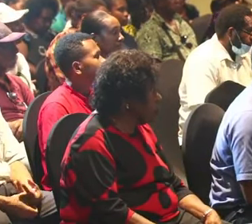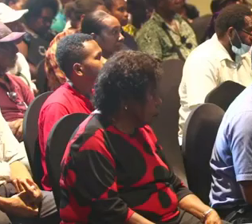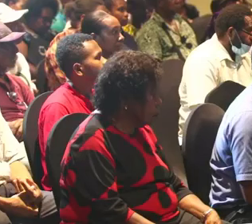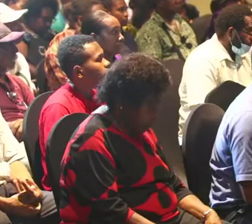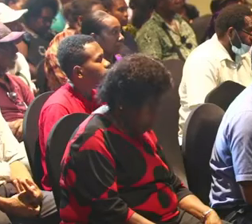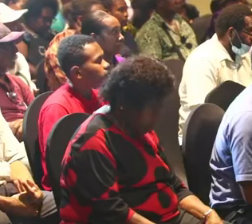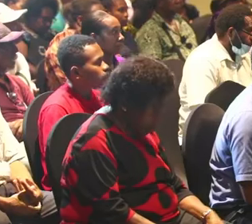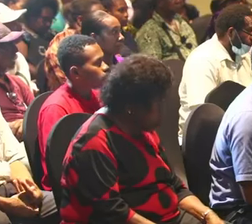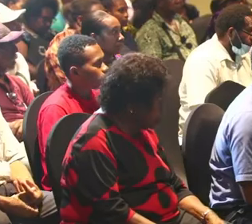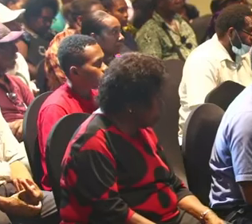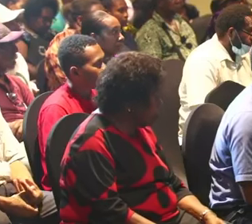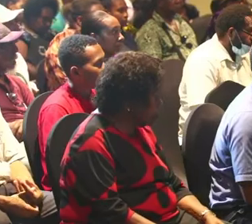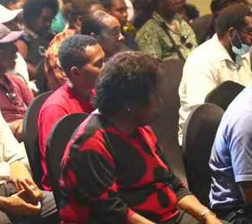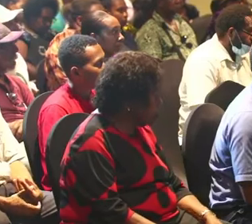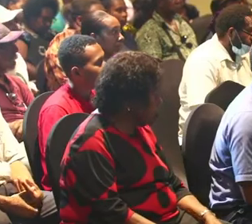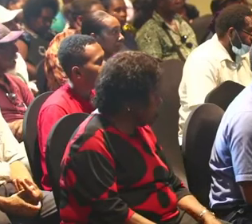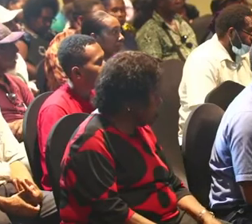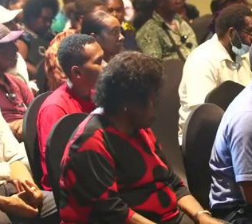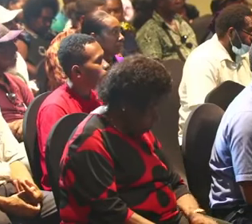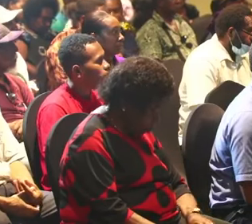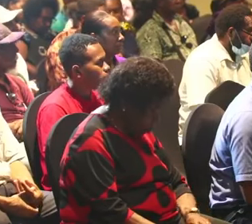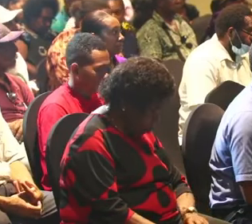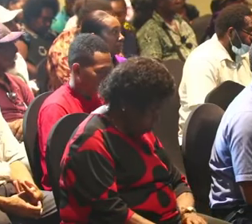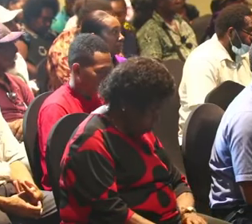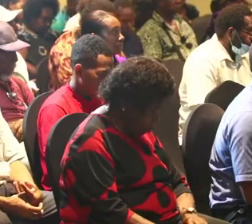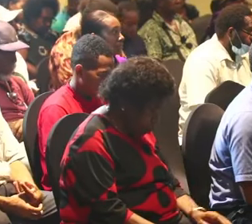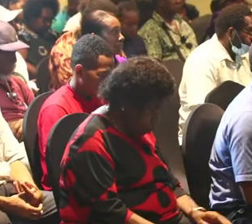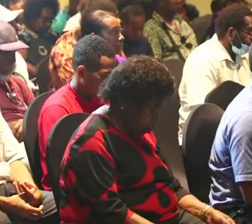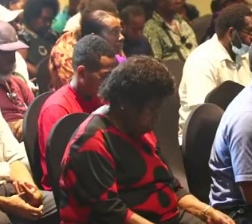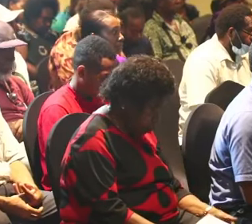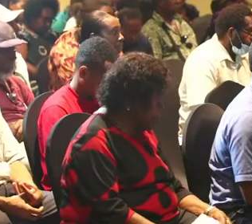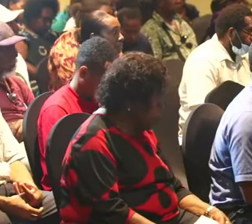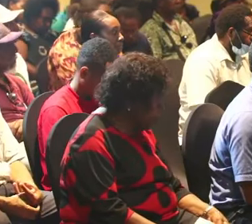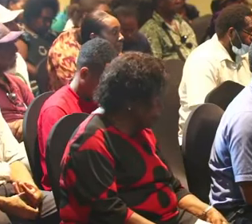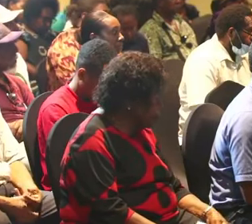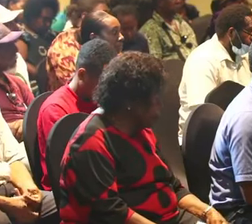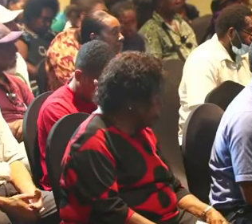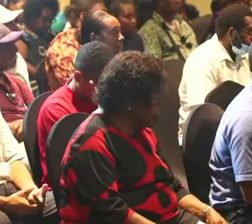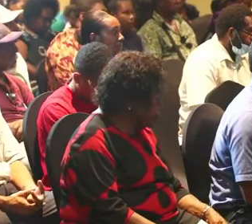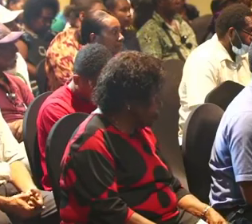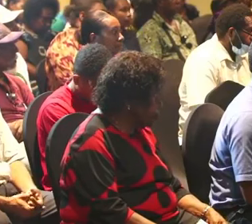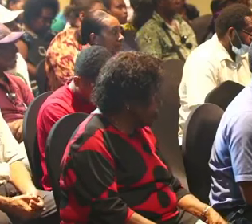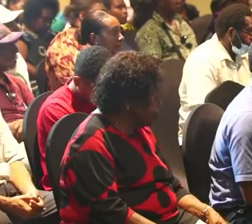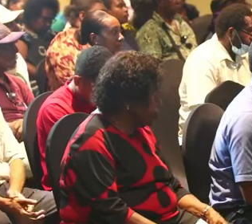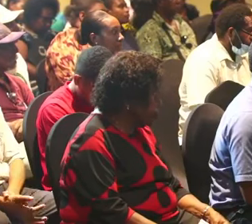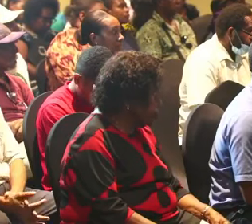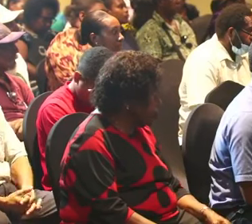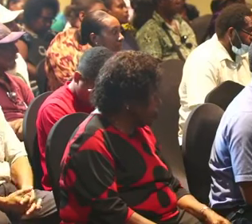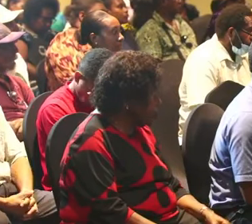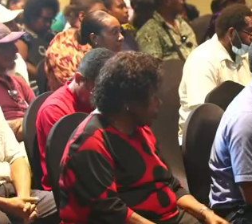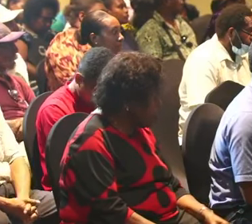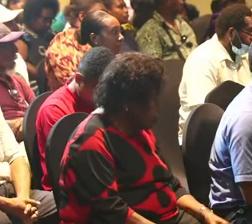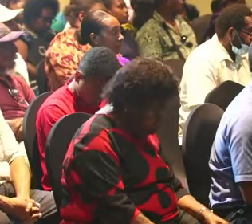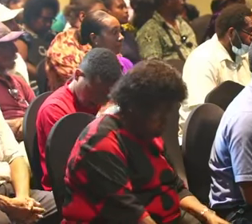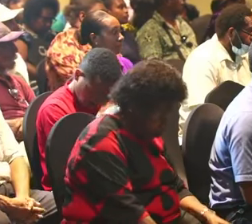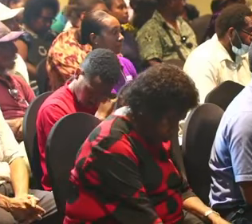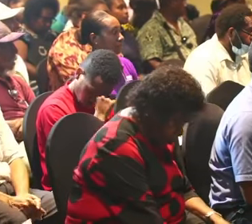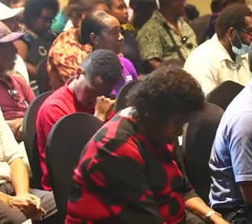is 5:10 past, but like I said, time aside, this is the time for us to learn as much. We'll take